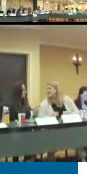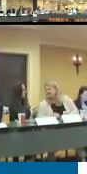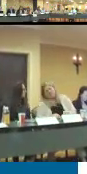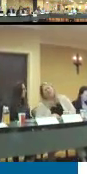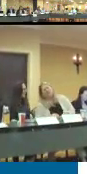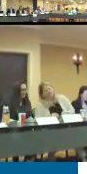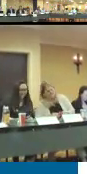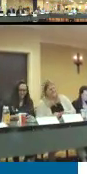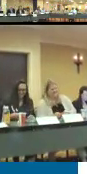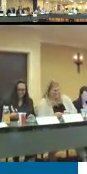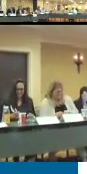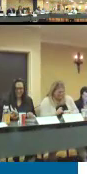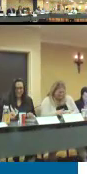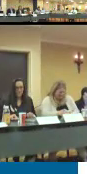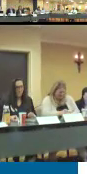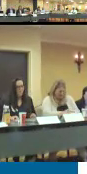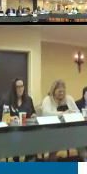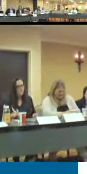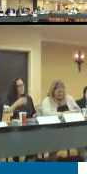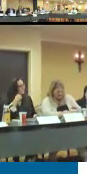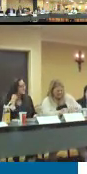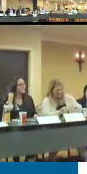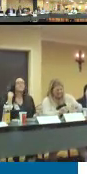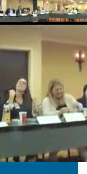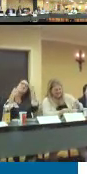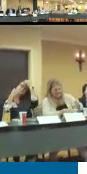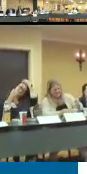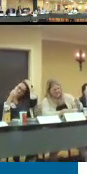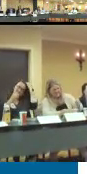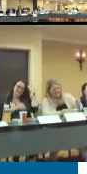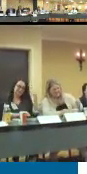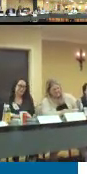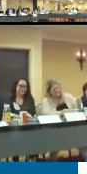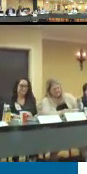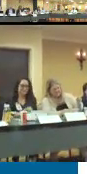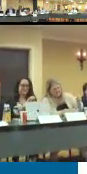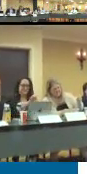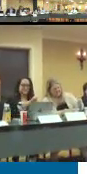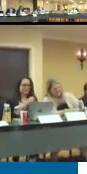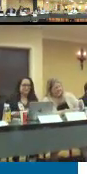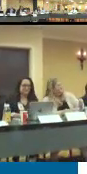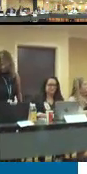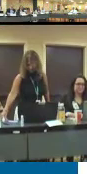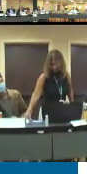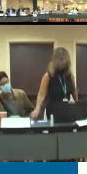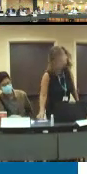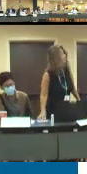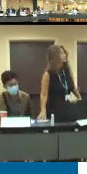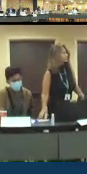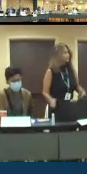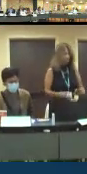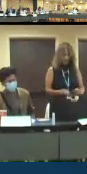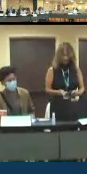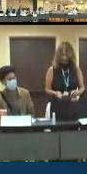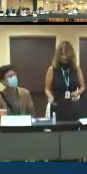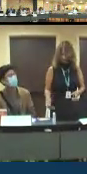we put in that report. You're back online with her. Oh, let's take down the break slide. Can we take